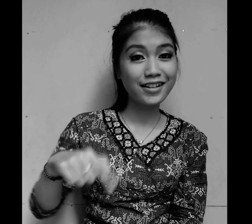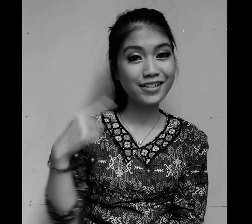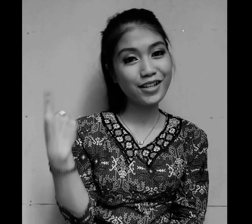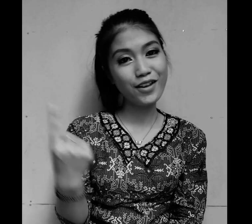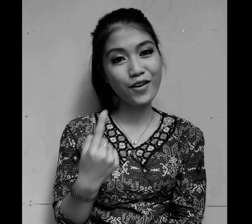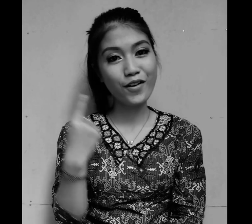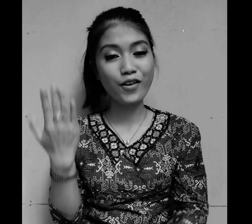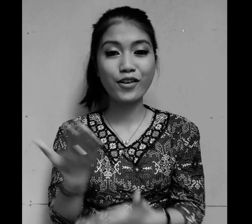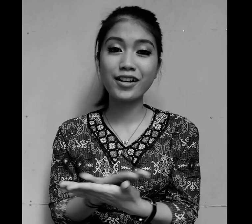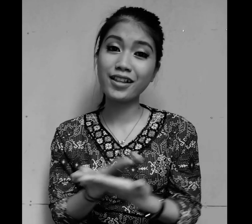And it's the only